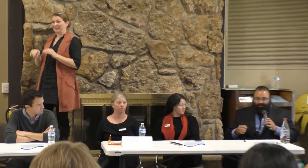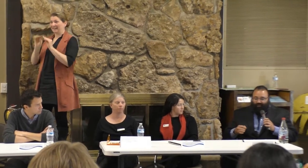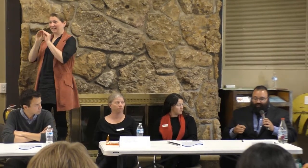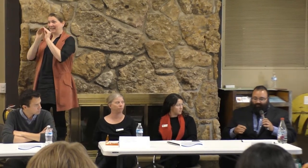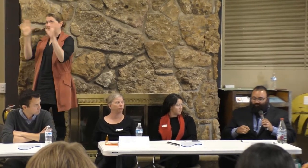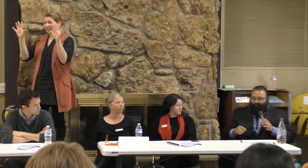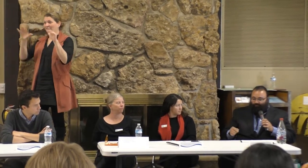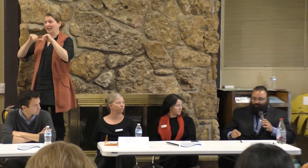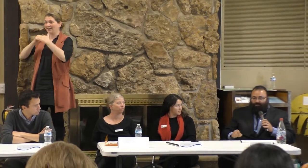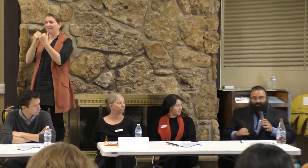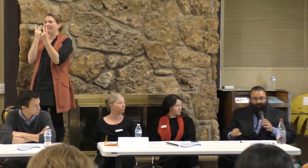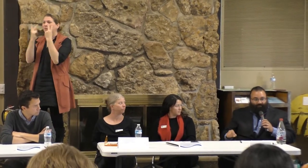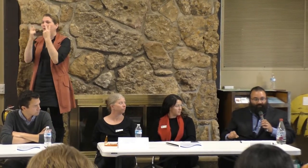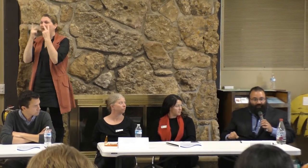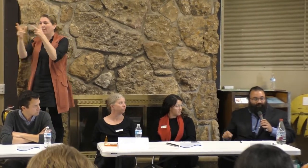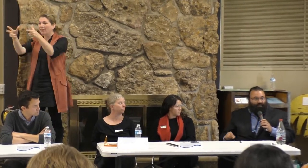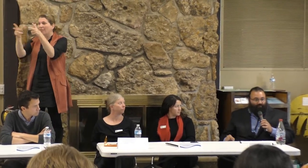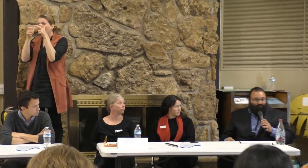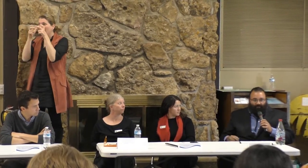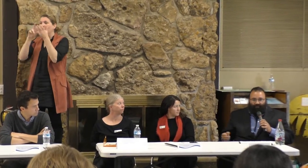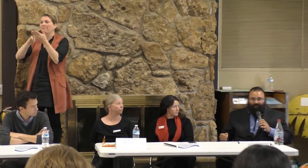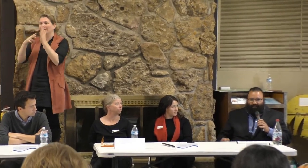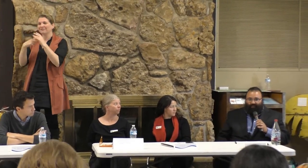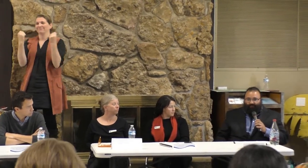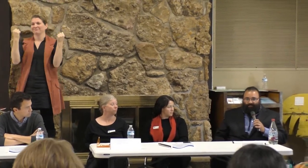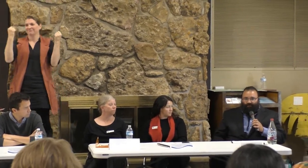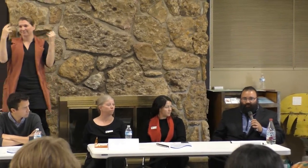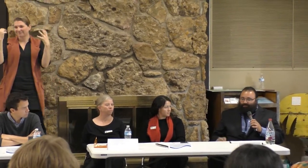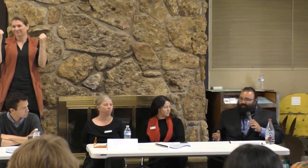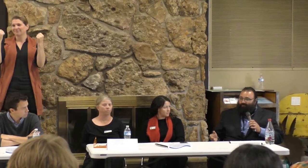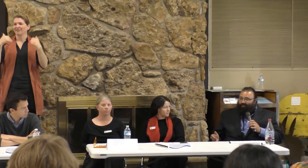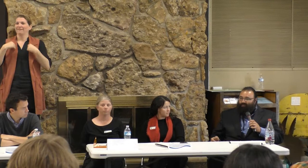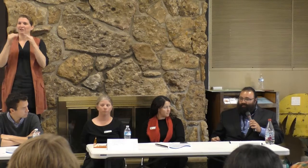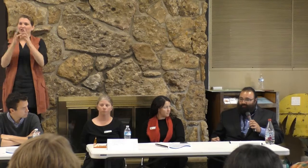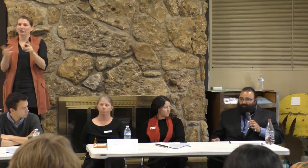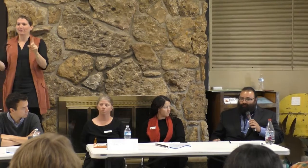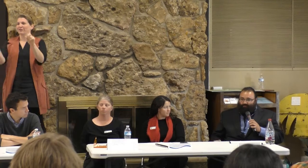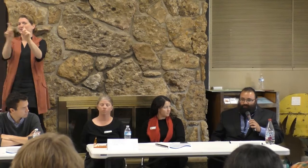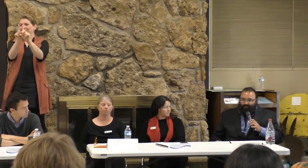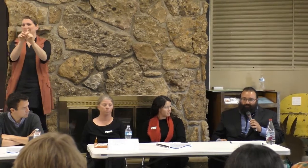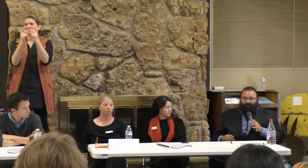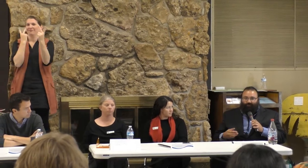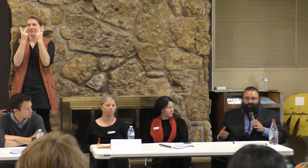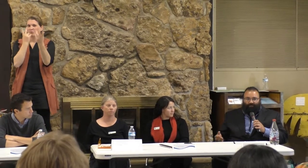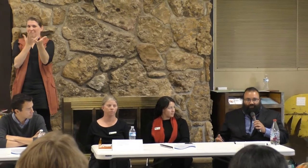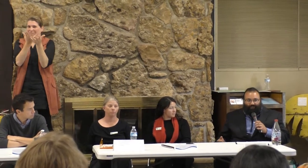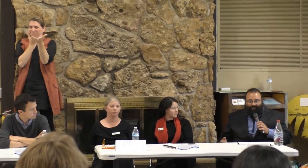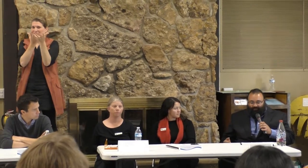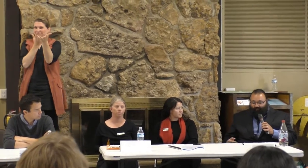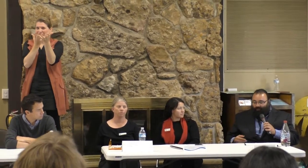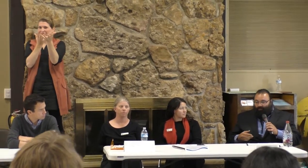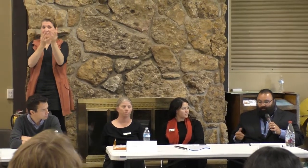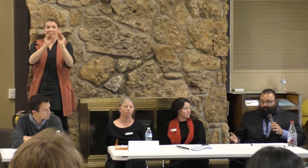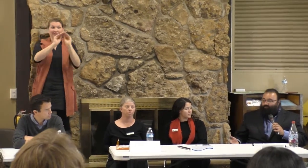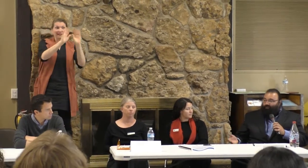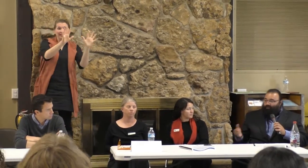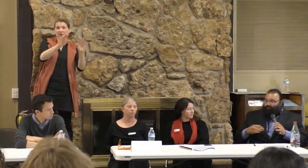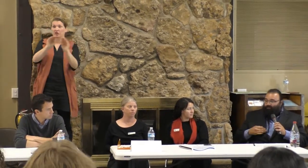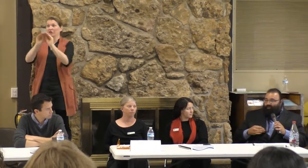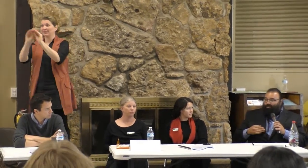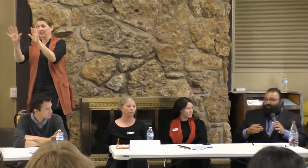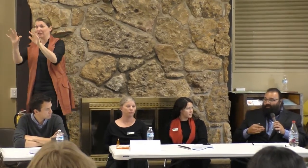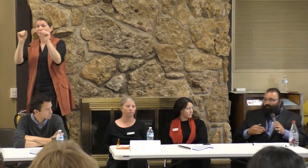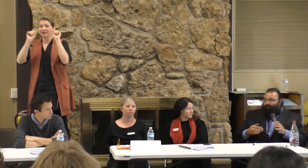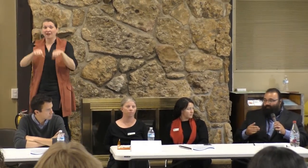may understand the person writing their name and date of birth, things like that, to be spoken, does not mean that the deaf individual is going to be able to understand all of the